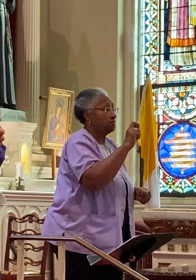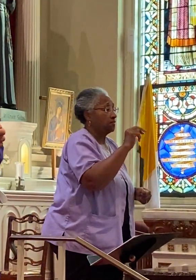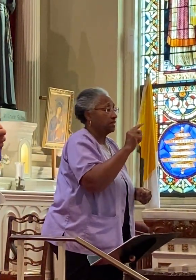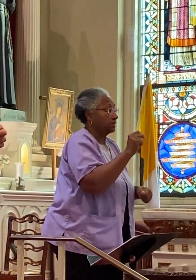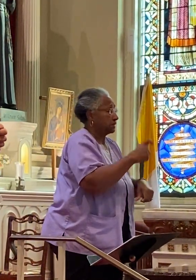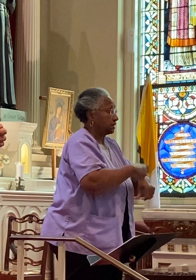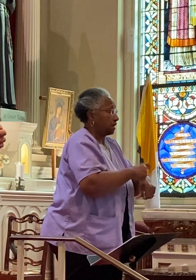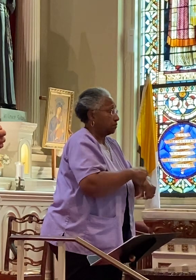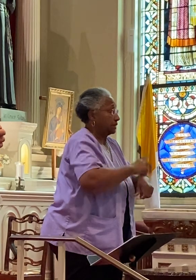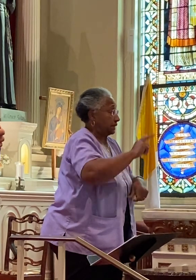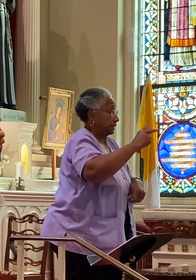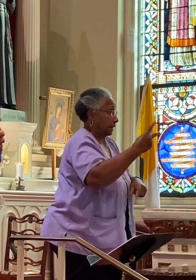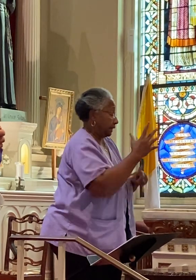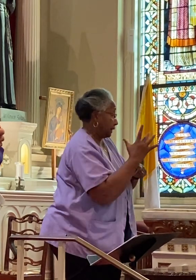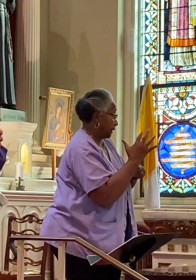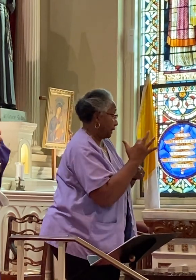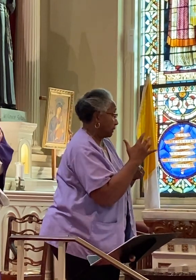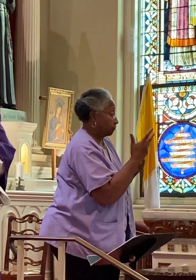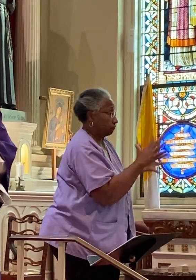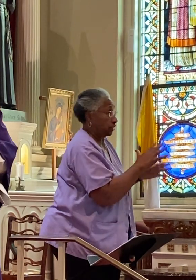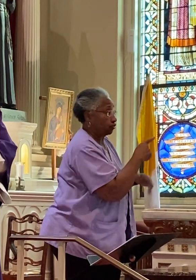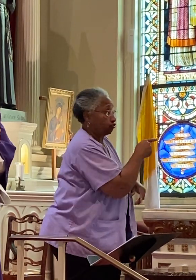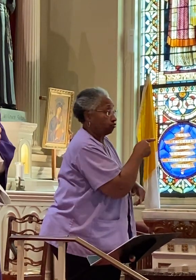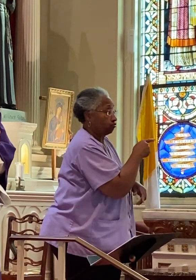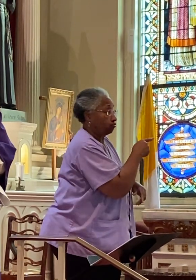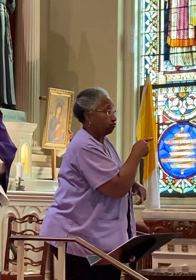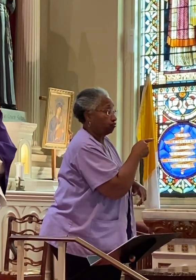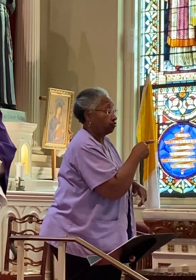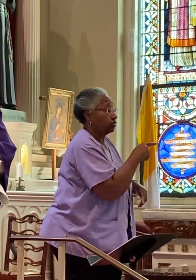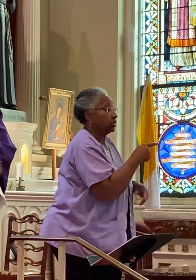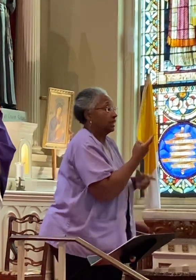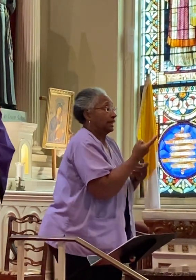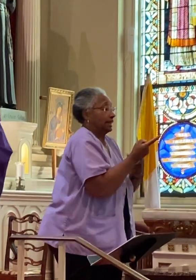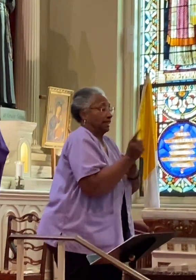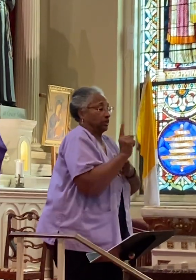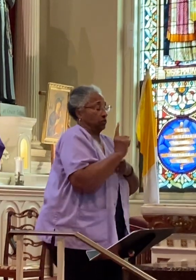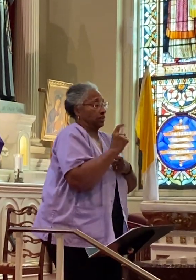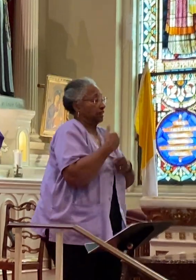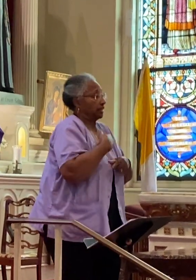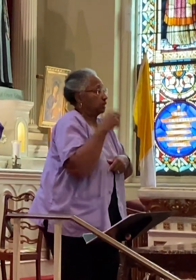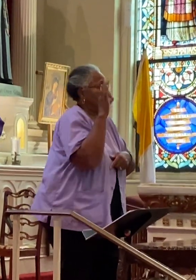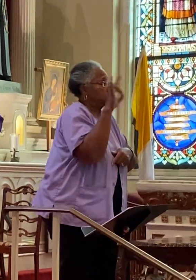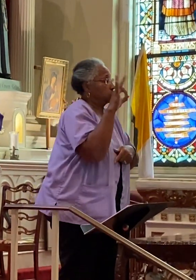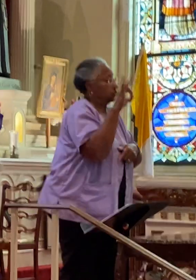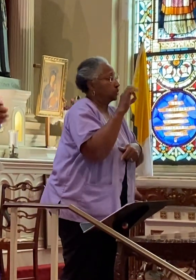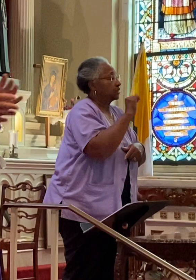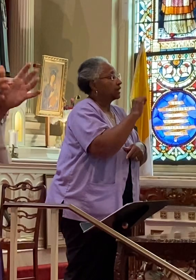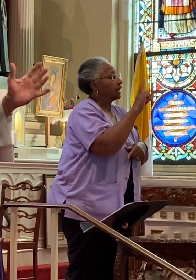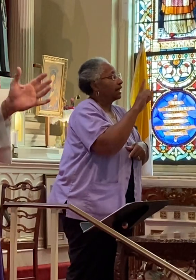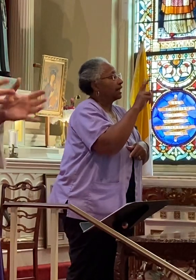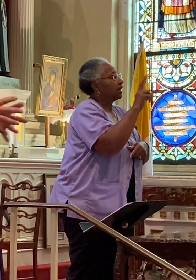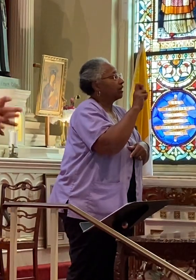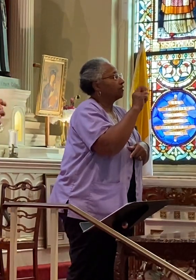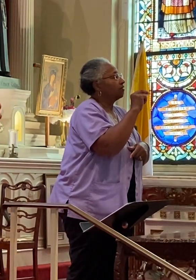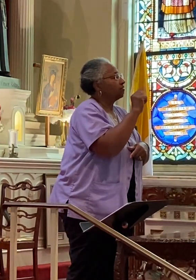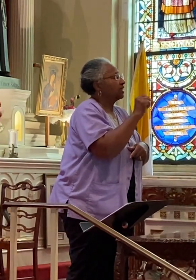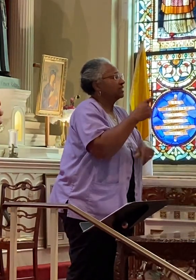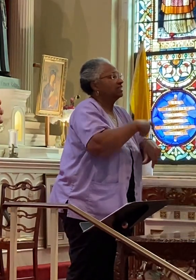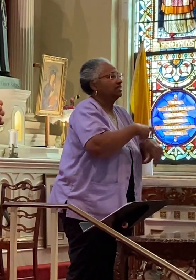candle has been lit, and last weekend I preach about how Advent is really the